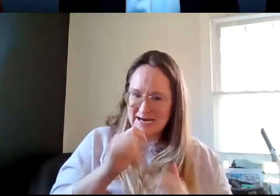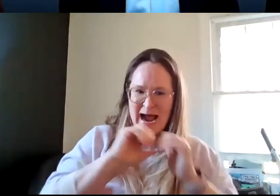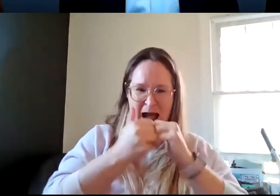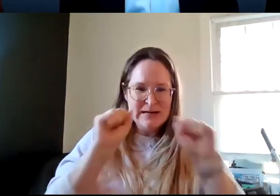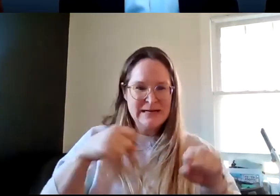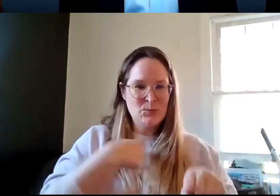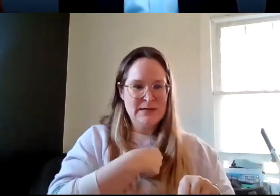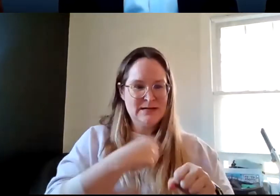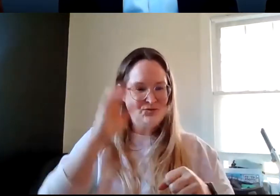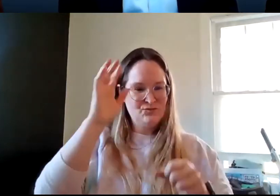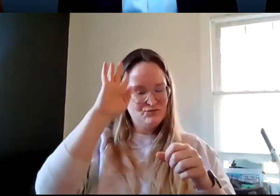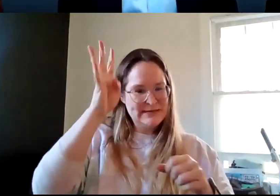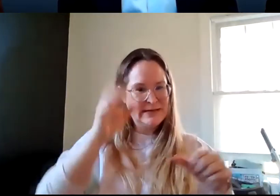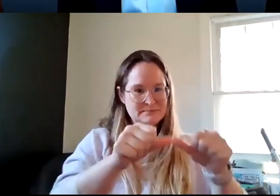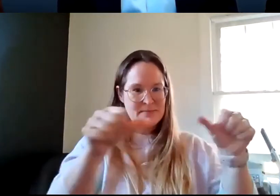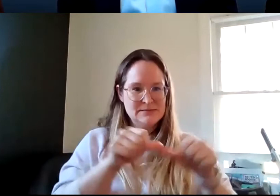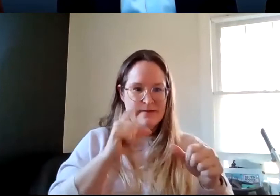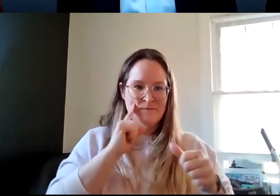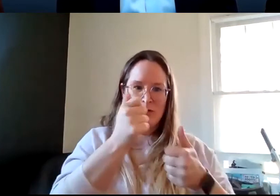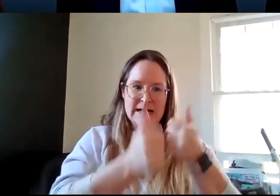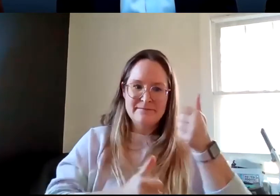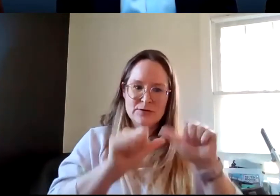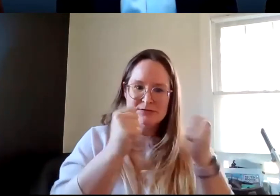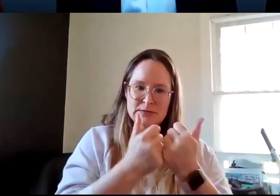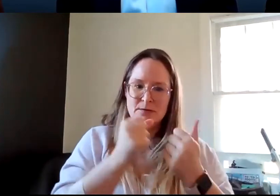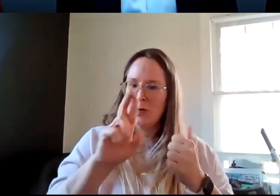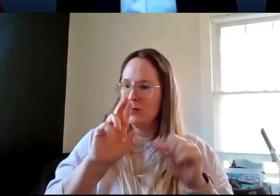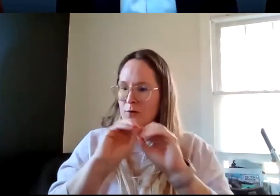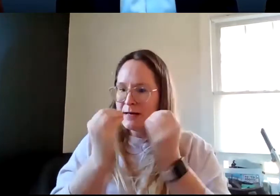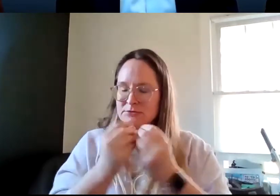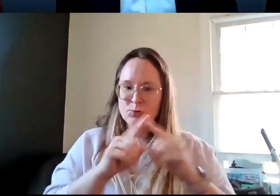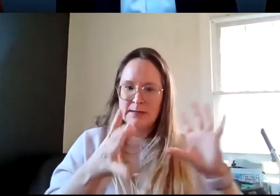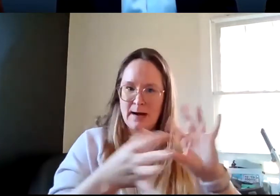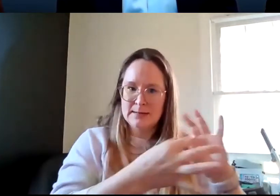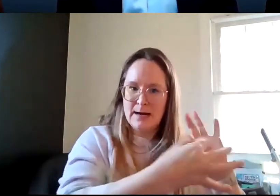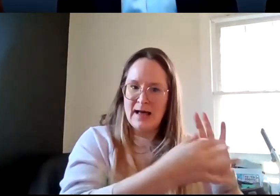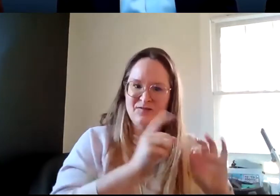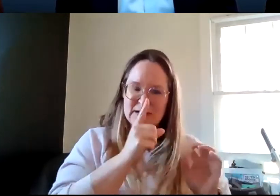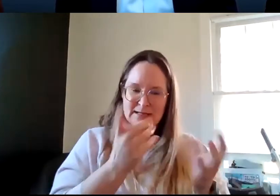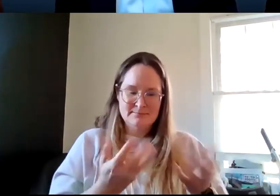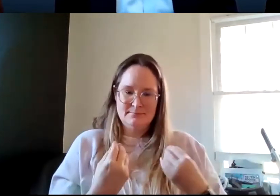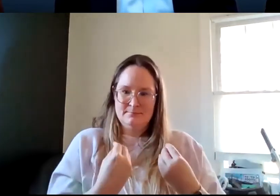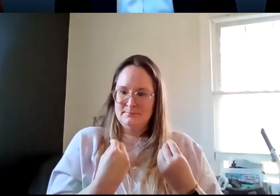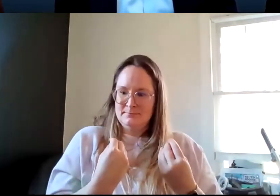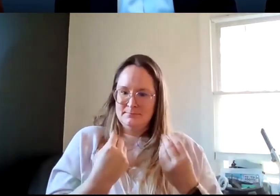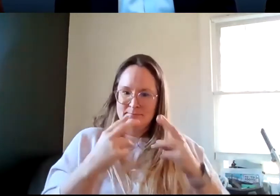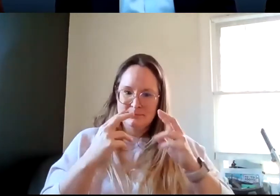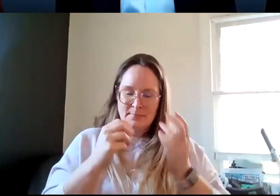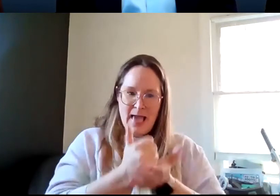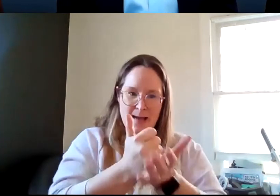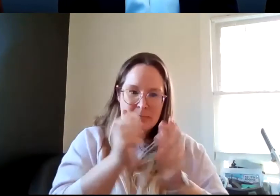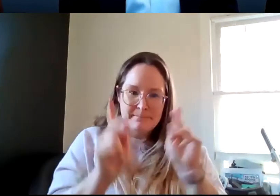And it's very interesting to see the change that have taken place and the creativity that's been happening with a lot of agencies across the